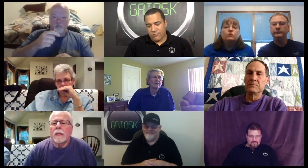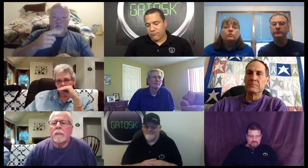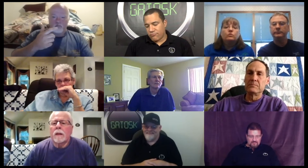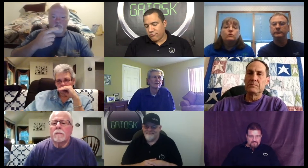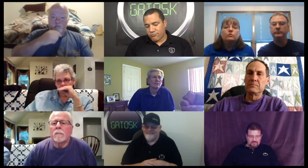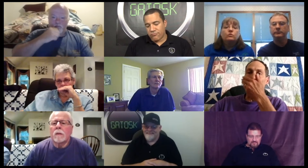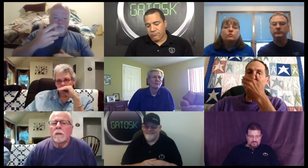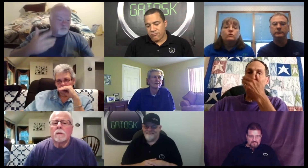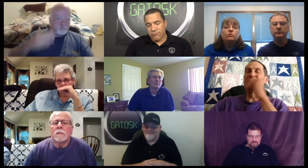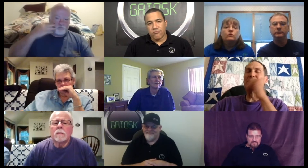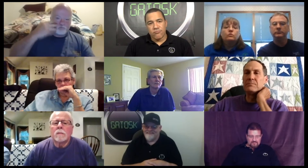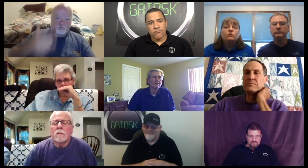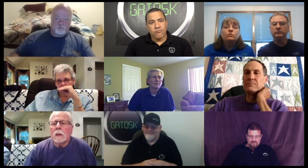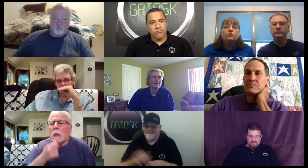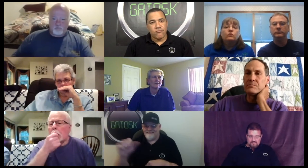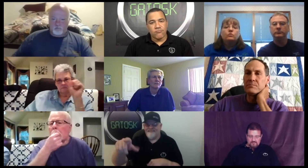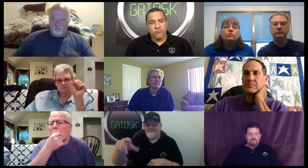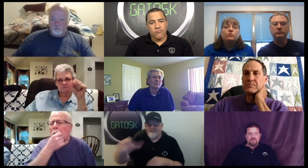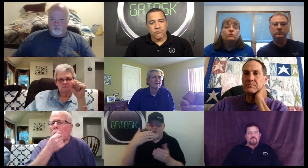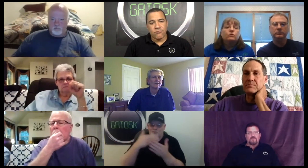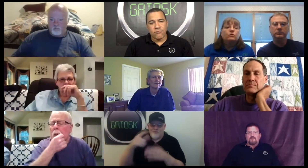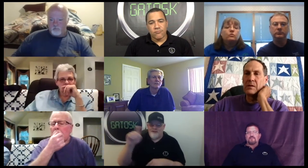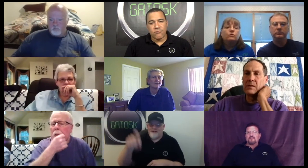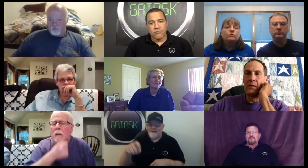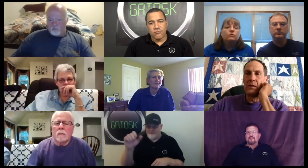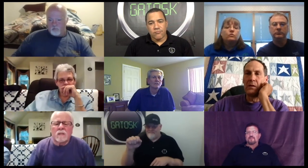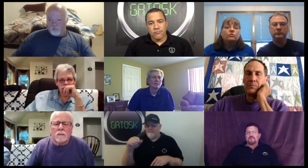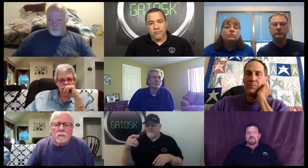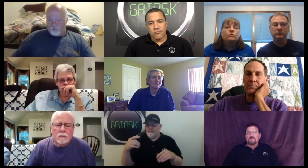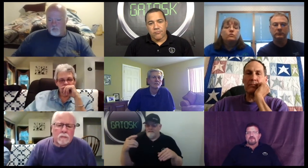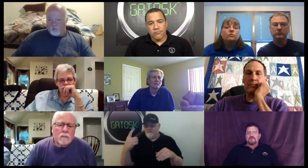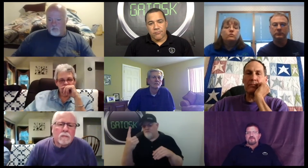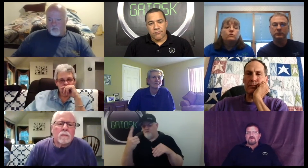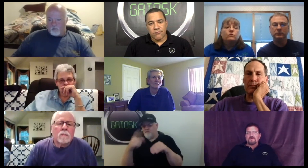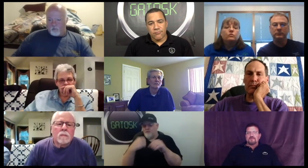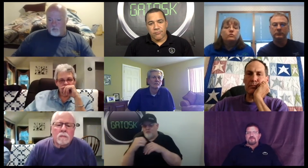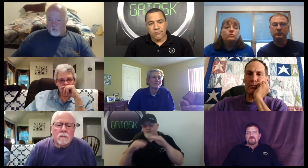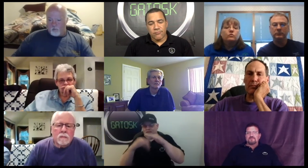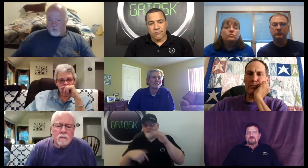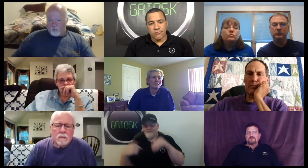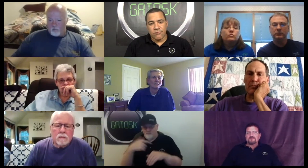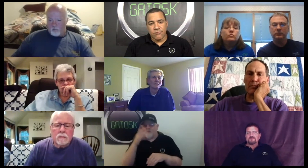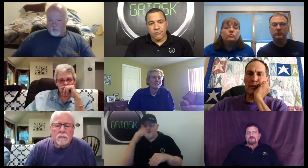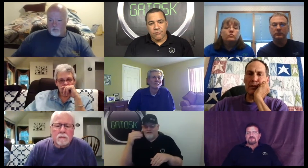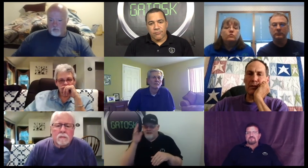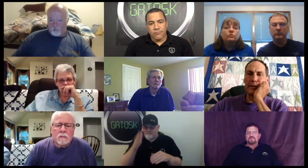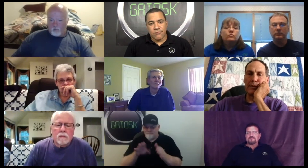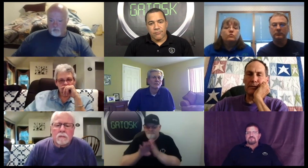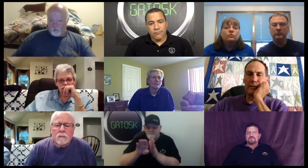could be sent in as an order? That's a good question. And then within a year, we